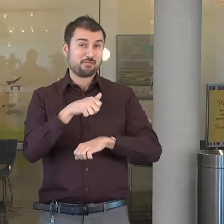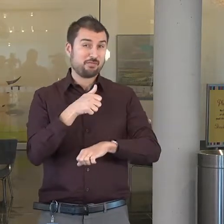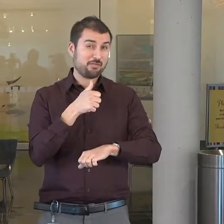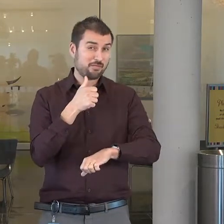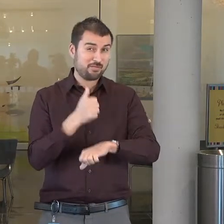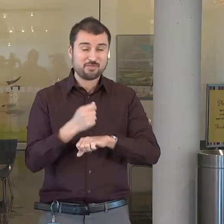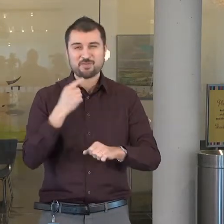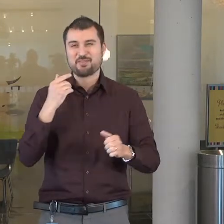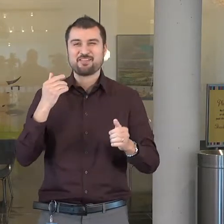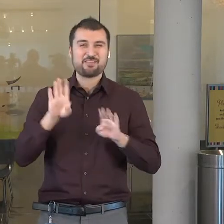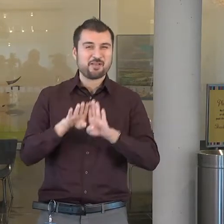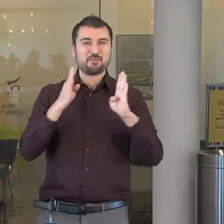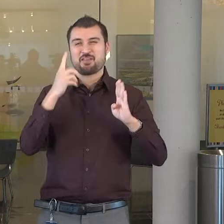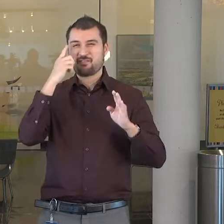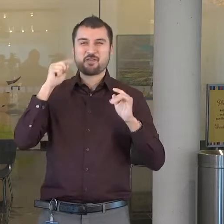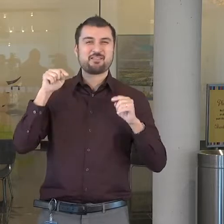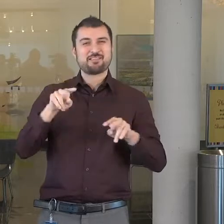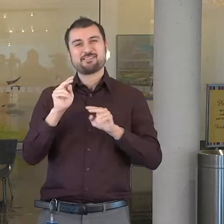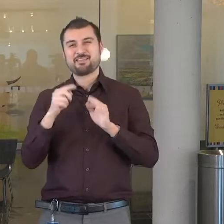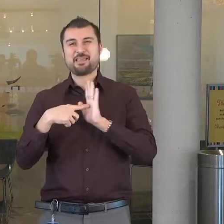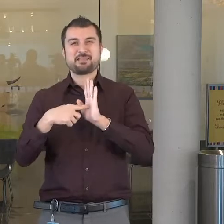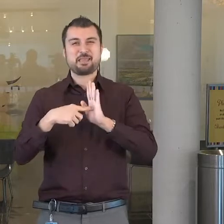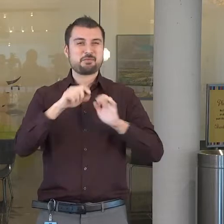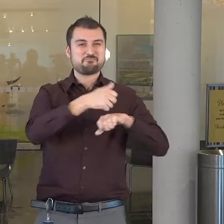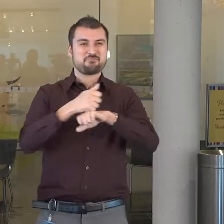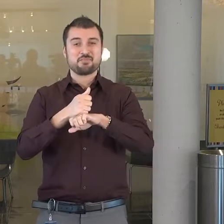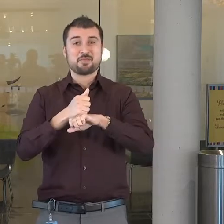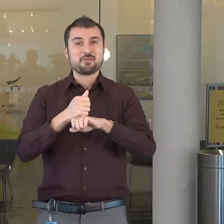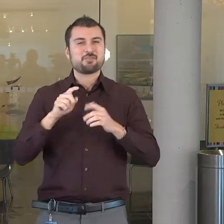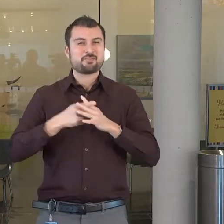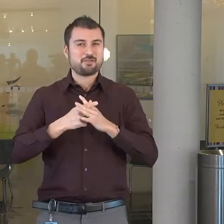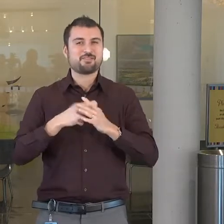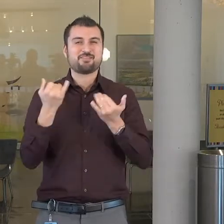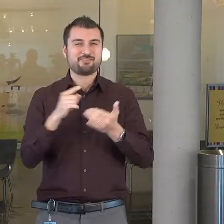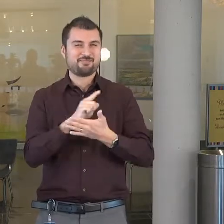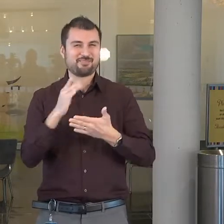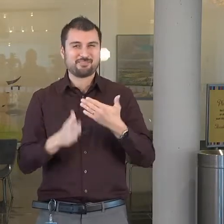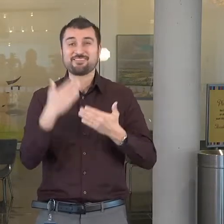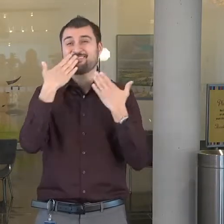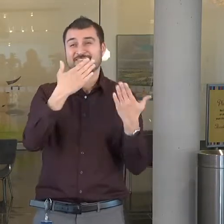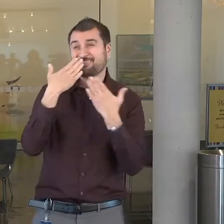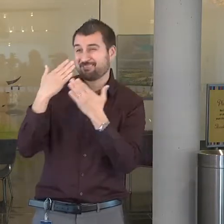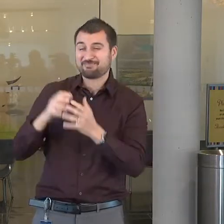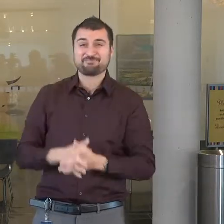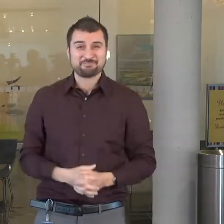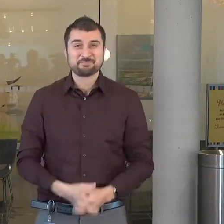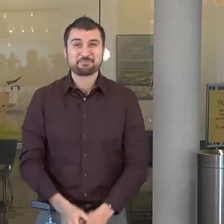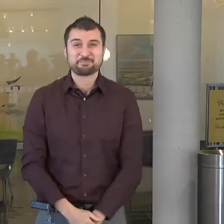the opening of this exhibit, which will be this weekend. Thank you all.